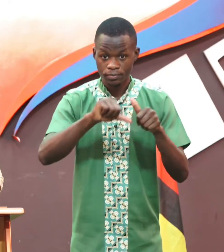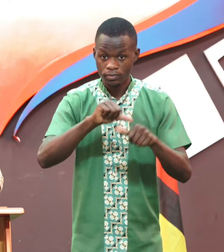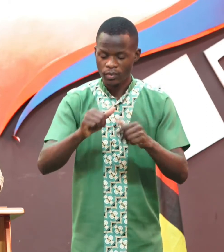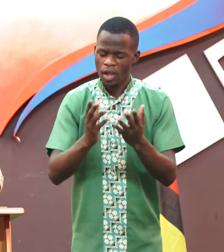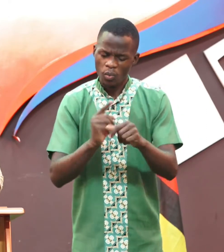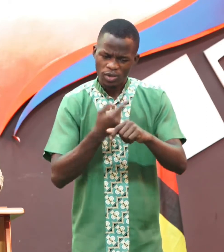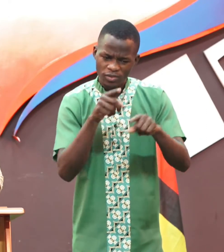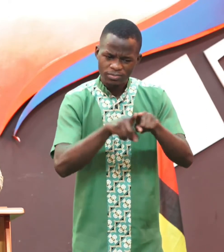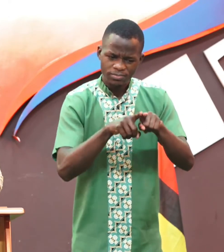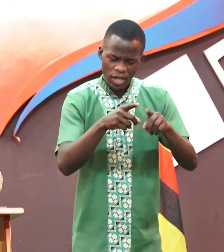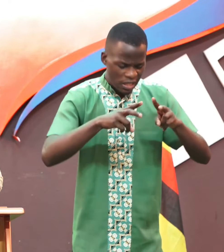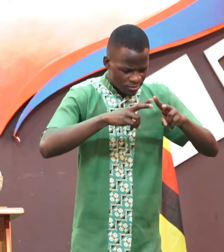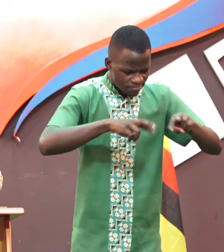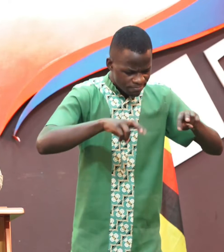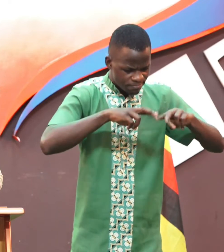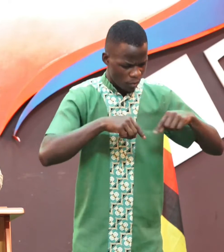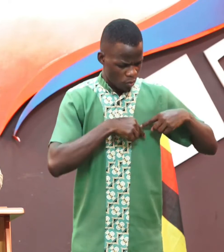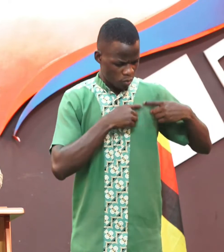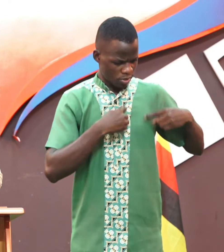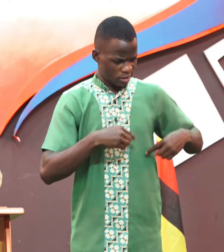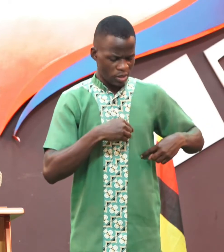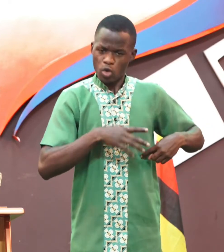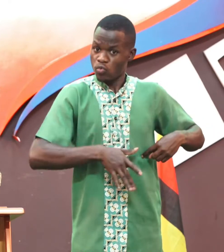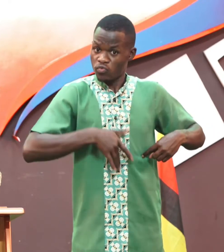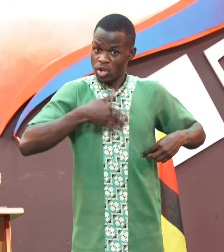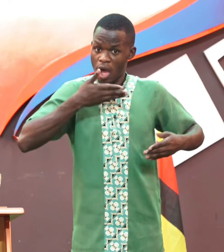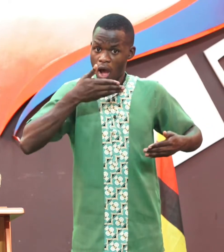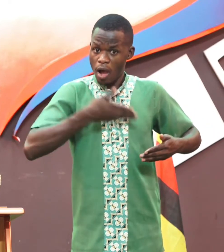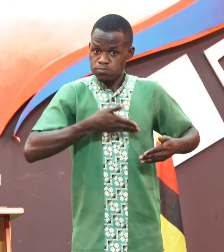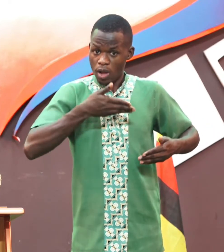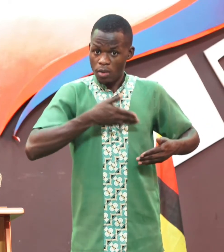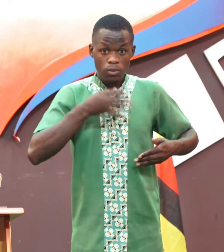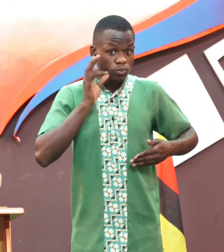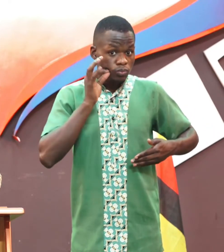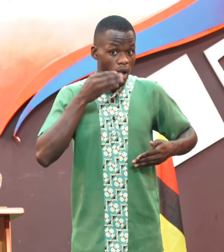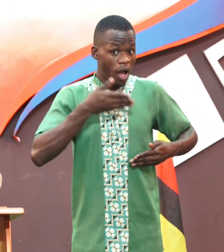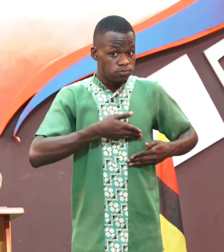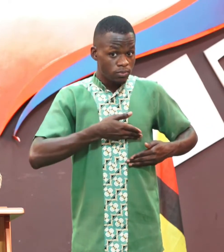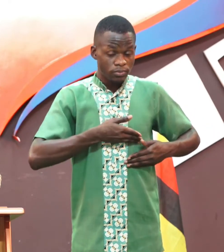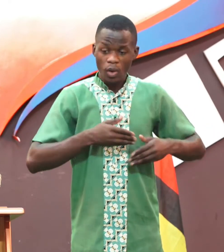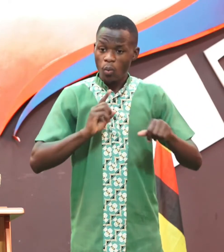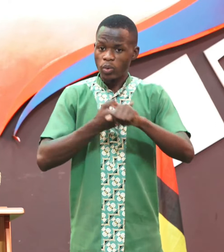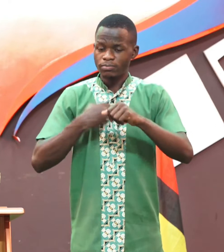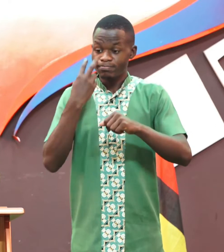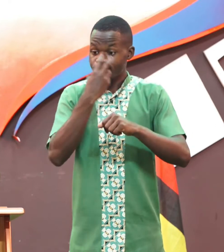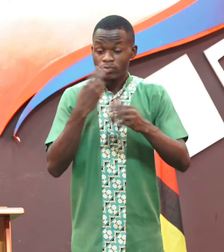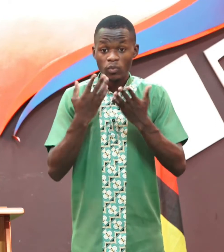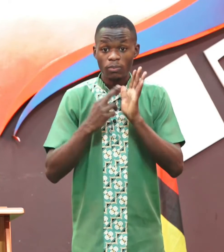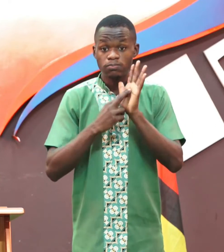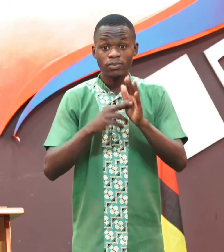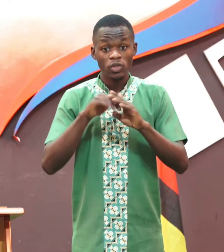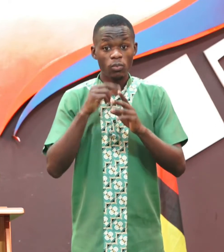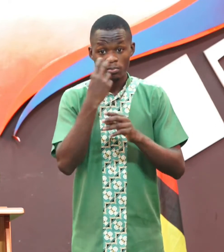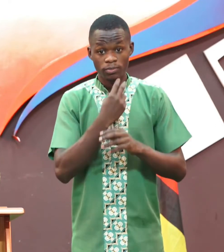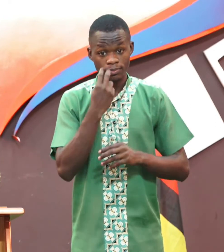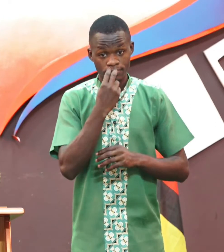about them, when you search within your heart, examine yourself, are those fruits there? Are they manifest in